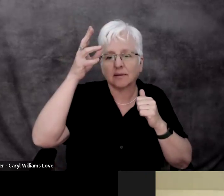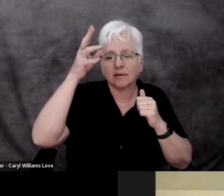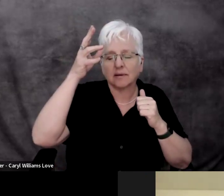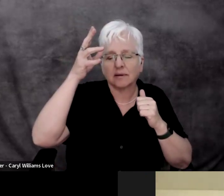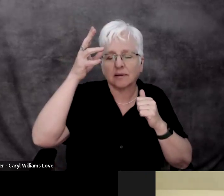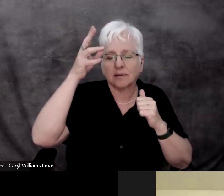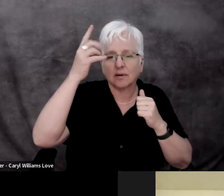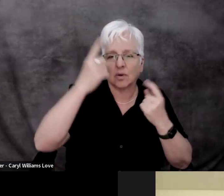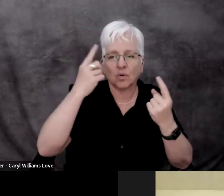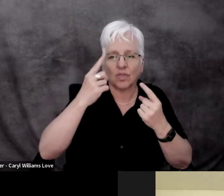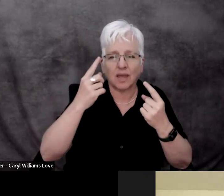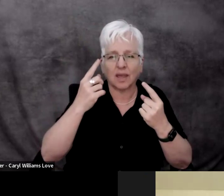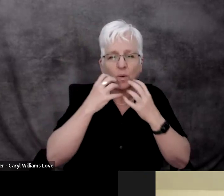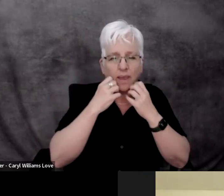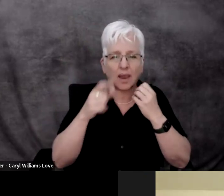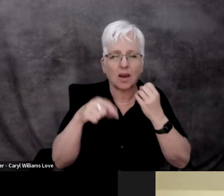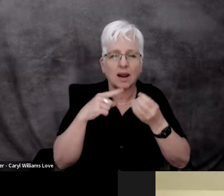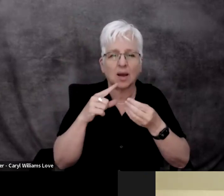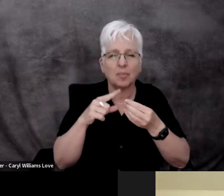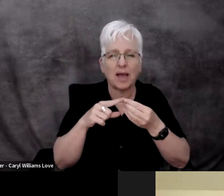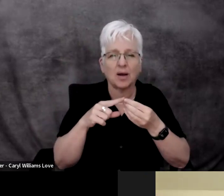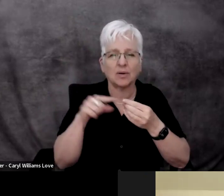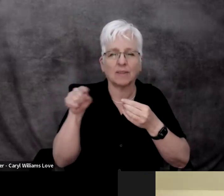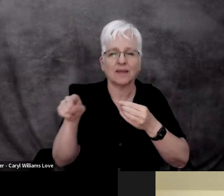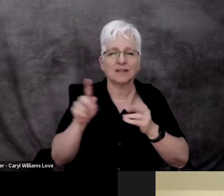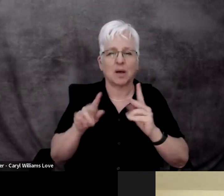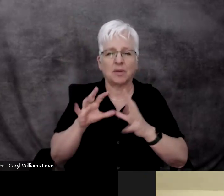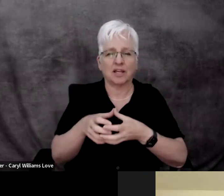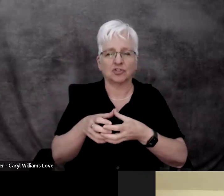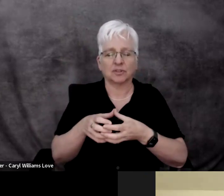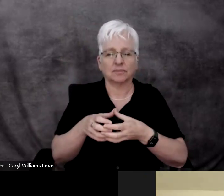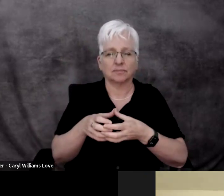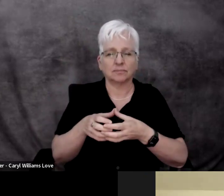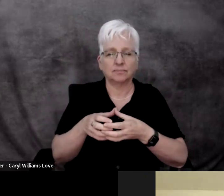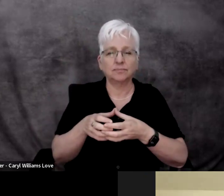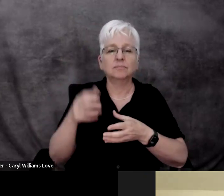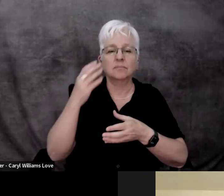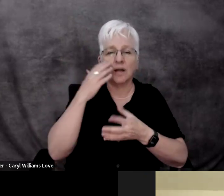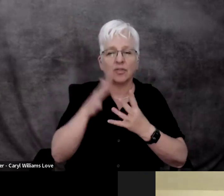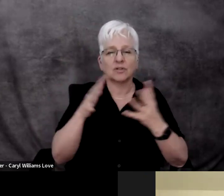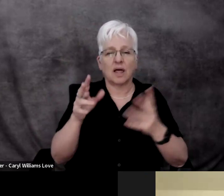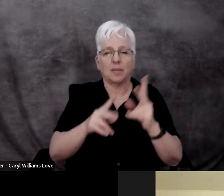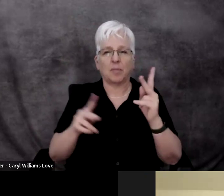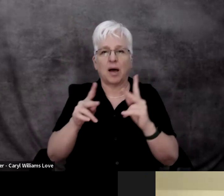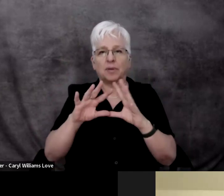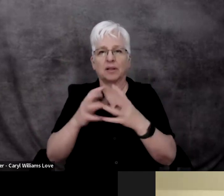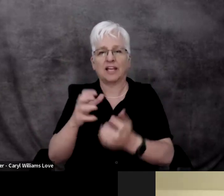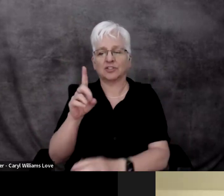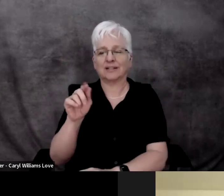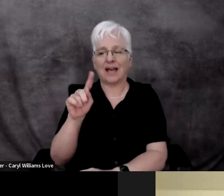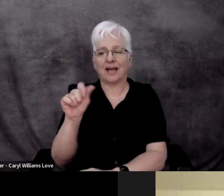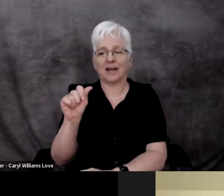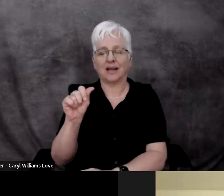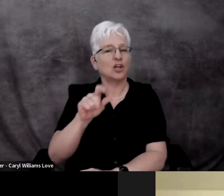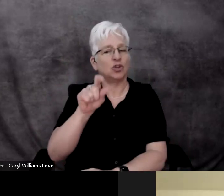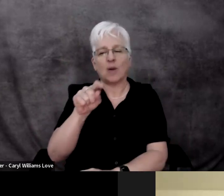the IDD population. I don't think people realize how bad it is. I know a lot of populations say that. Gotta check it out, gotta dig a little deeper. We gotta change things